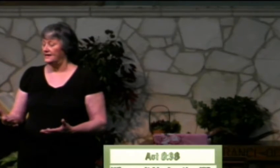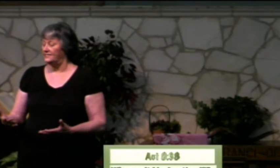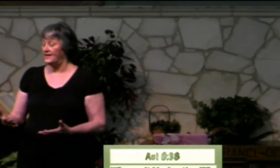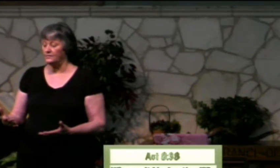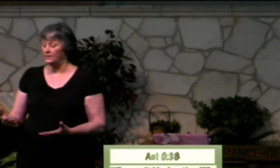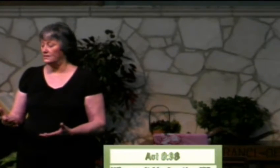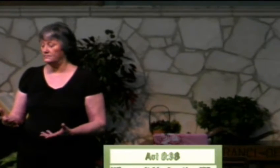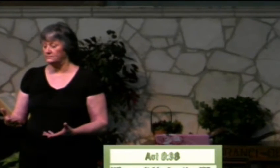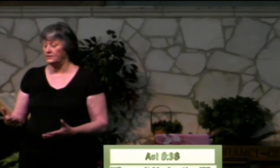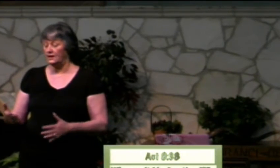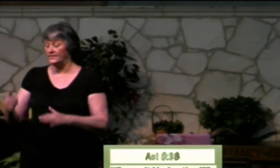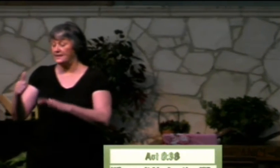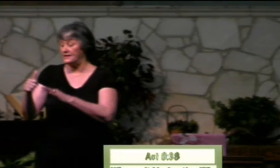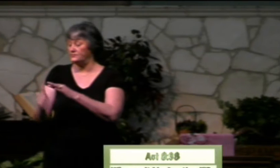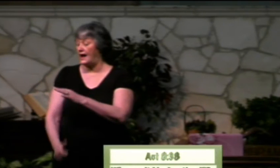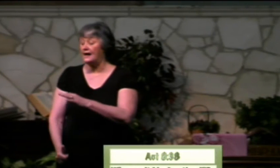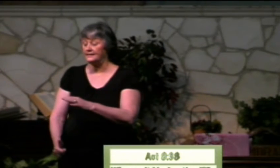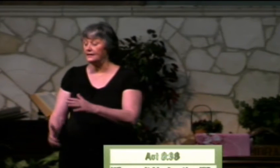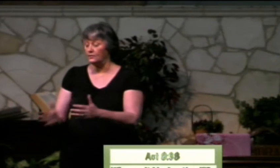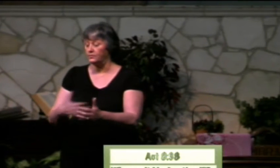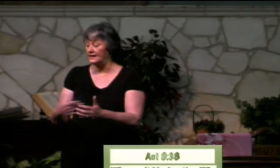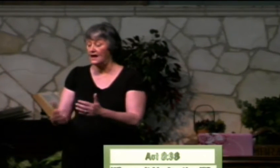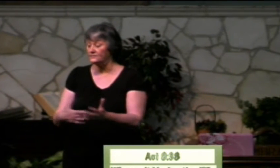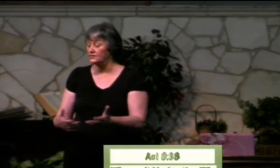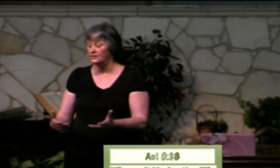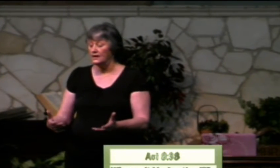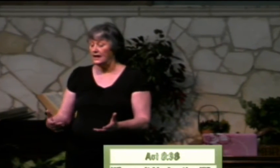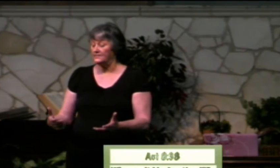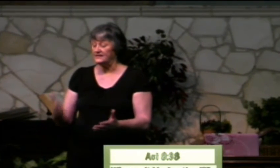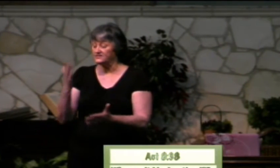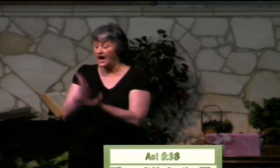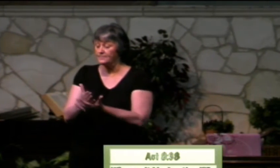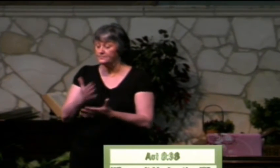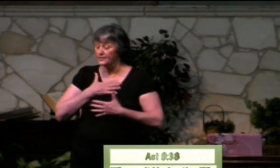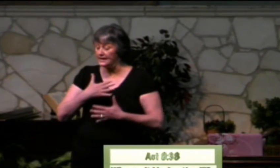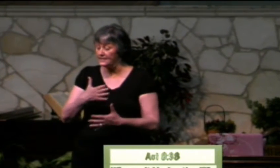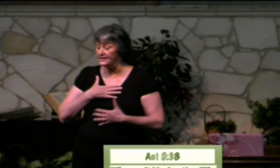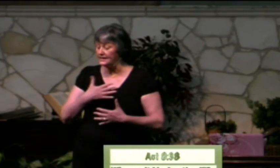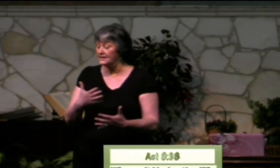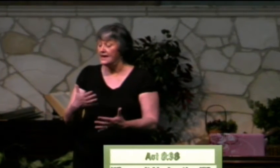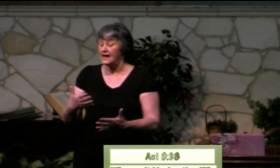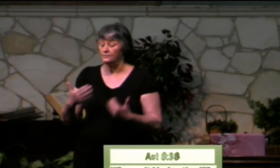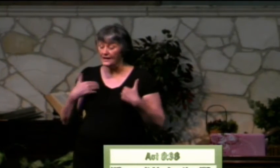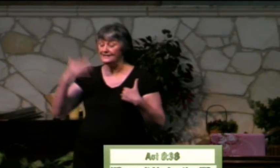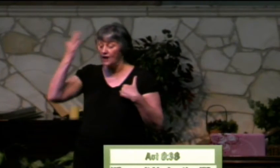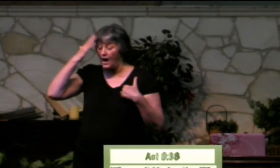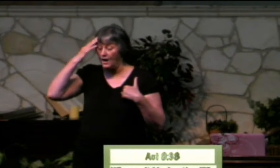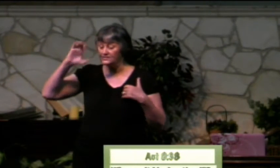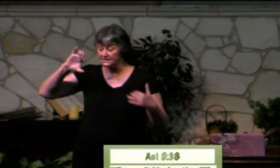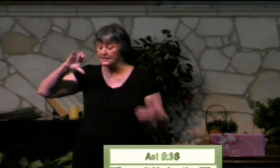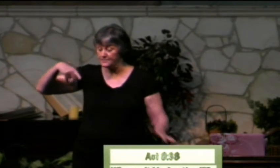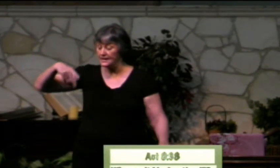they were, you know, they had been drowning or whatever, and they stopped breathing, and we know